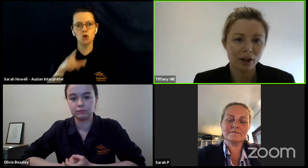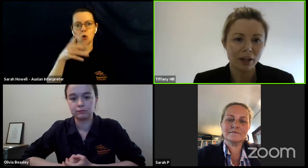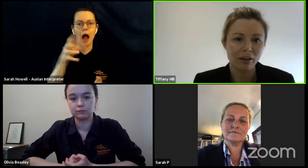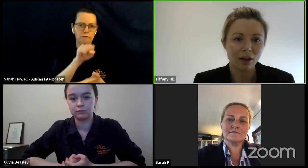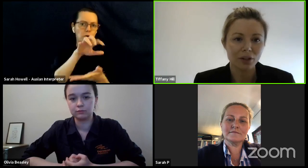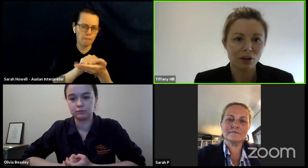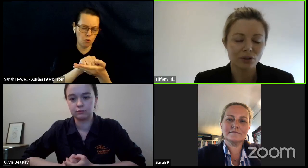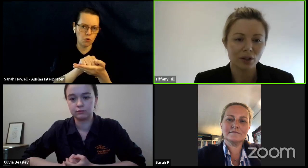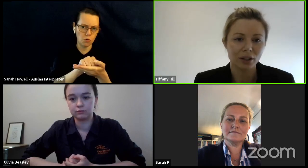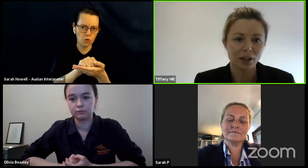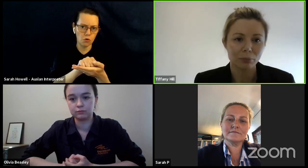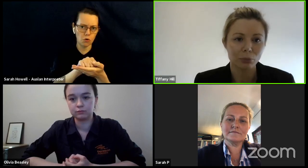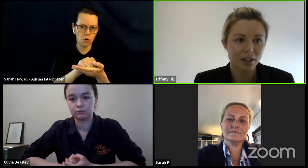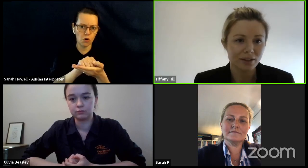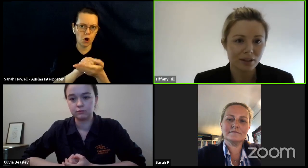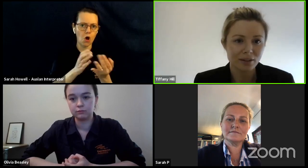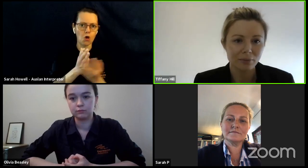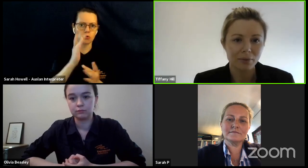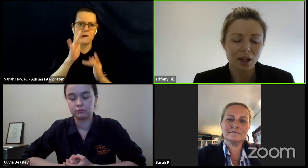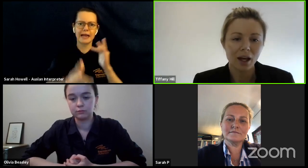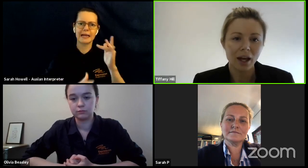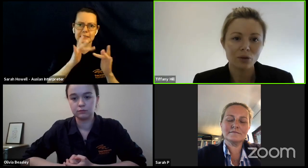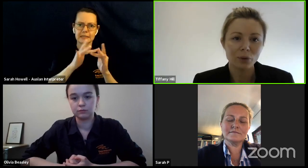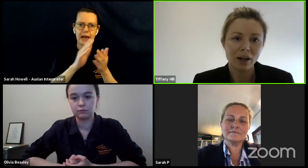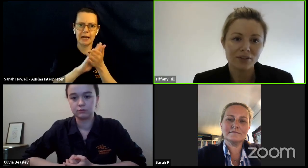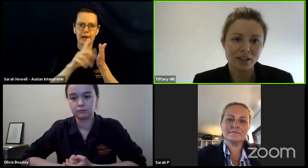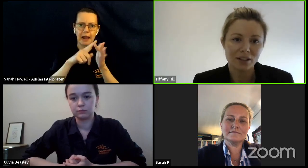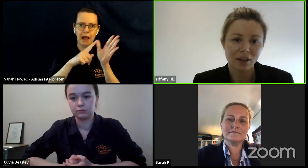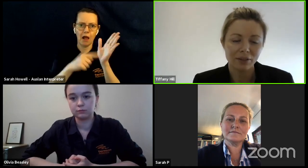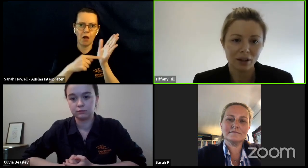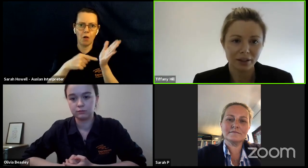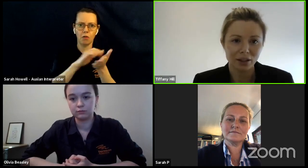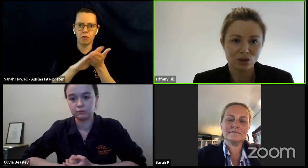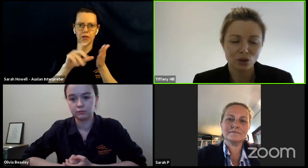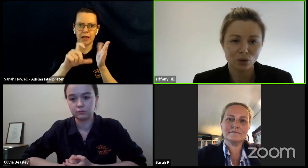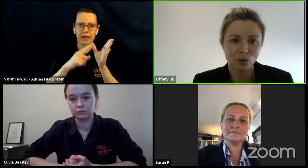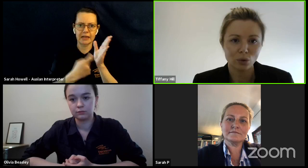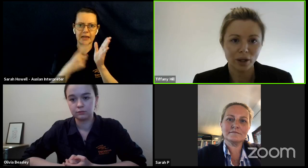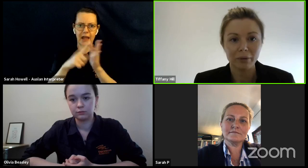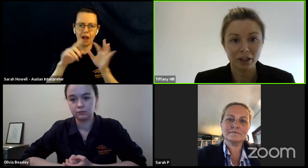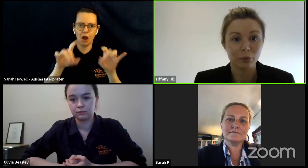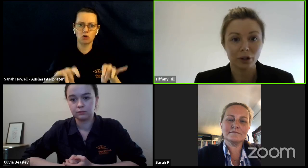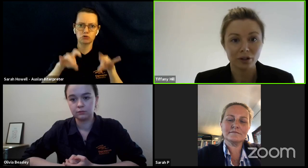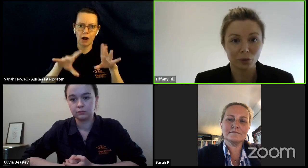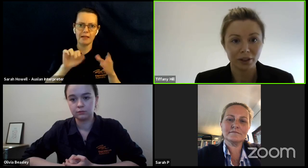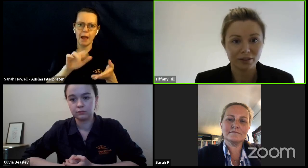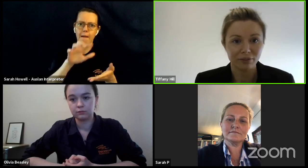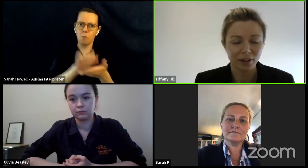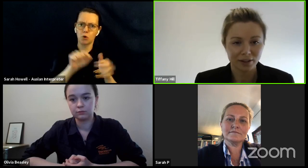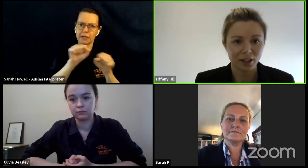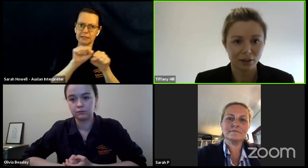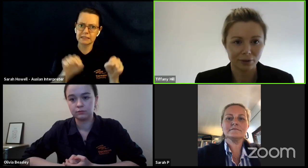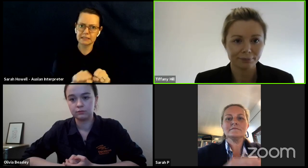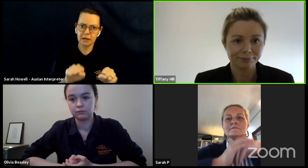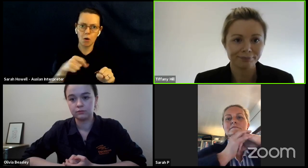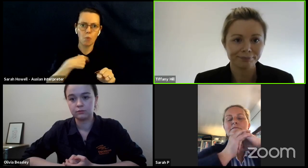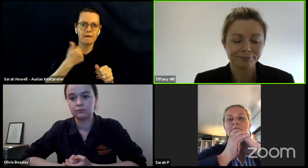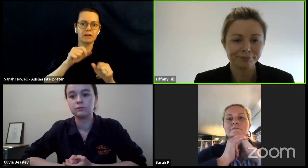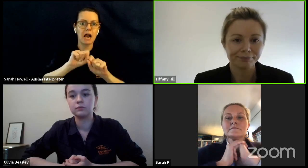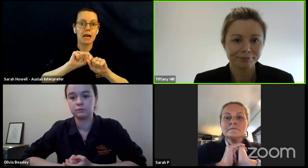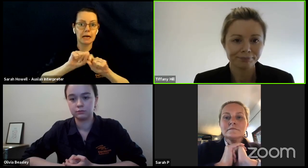in via the Healthcare Australia booking system, and we have sent out that link to anybody that's wanting to get vaccinated.